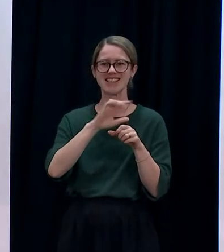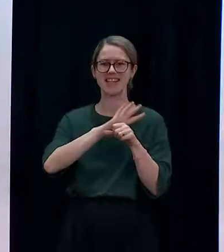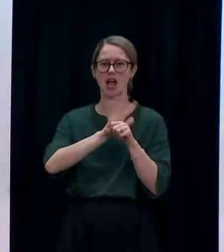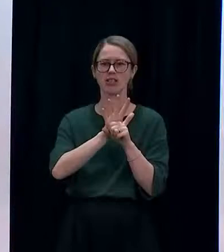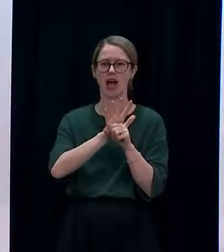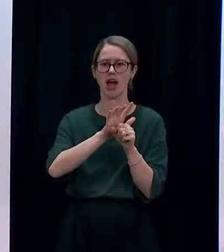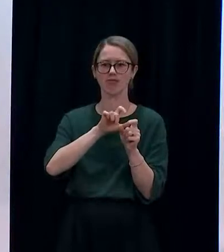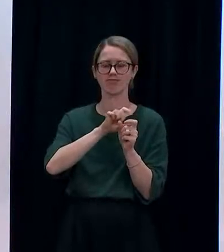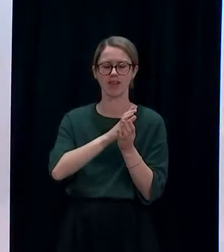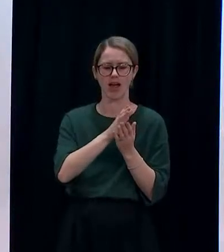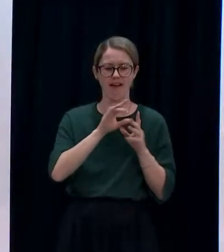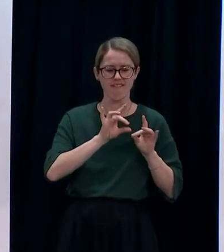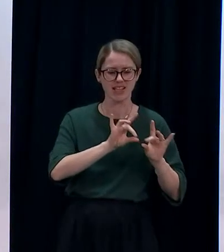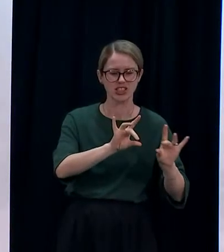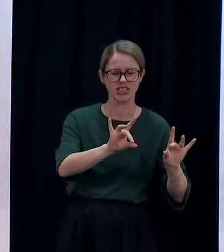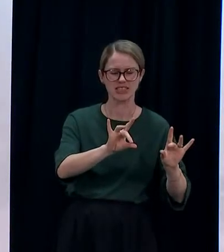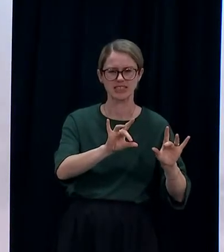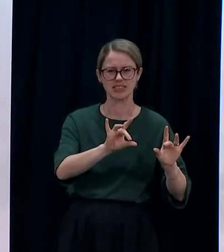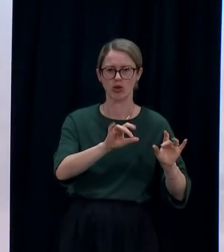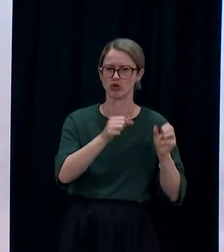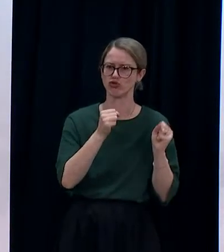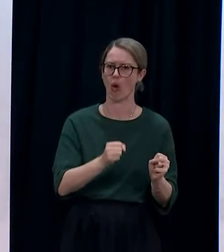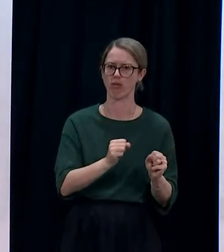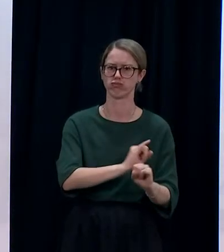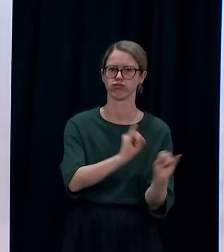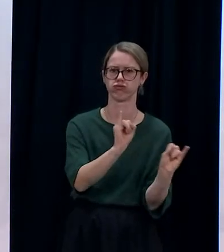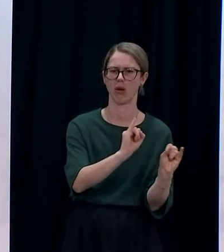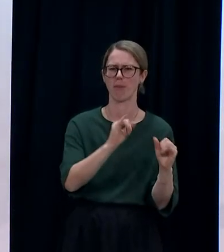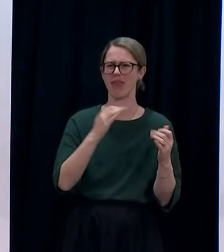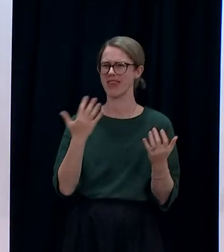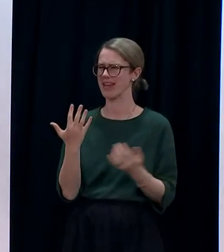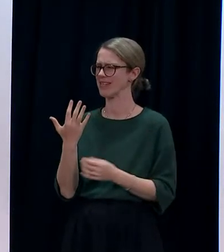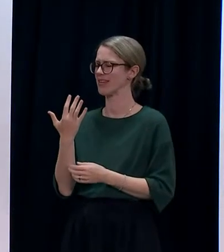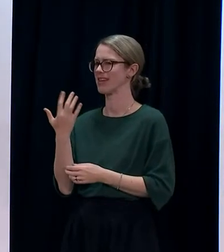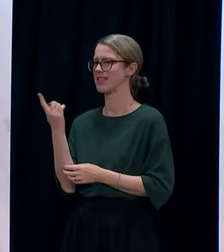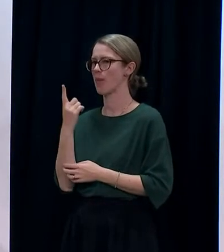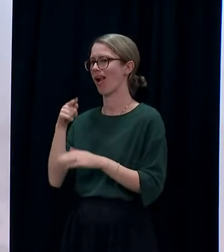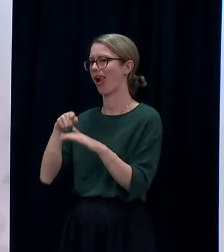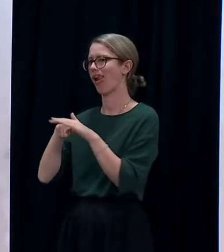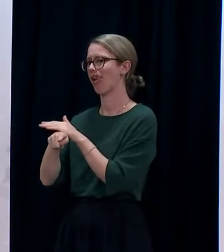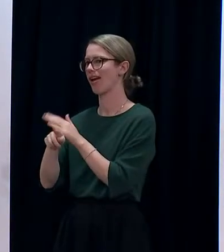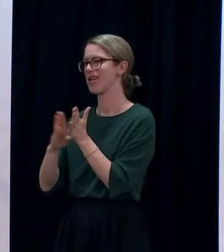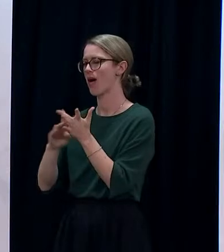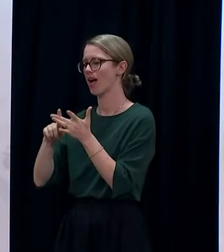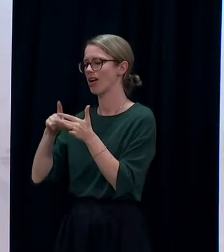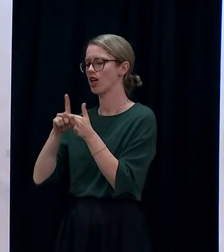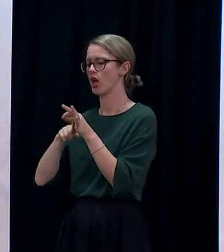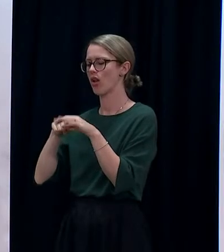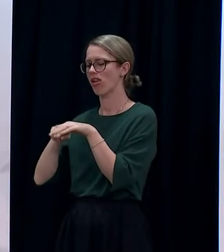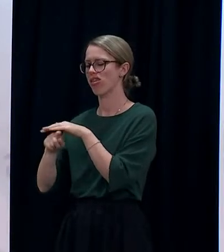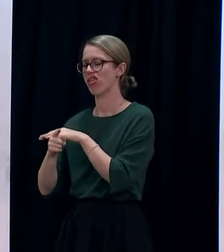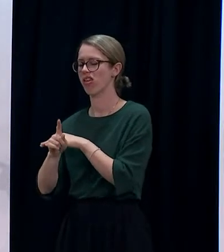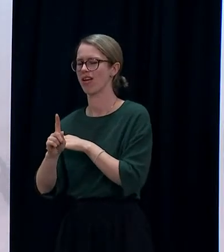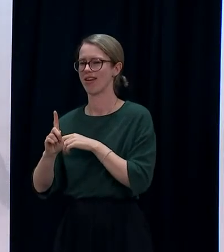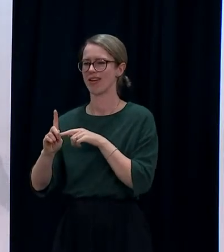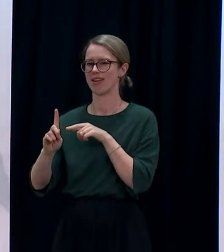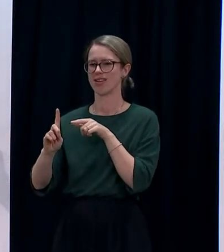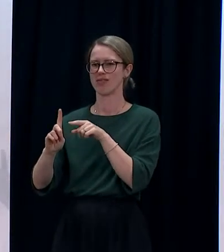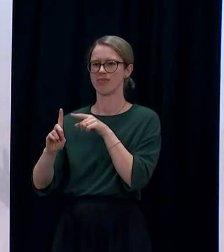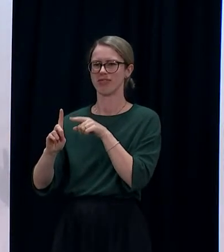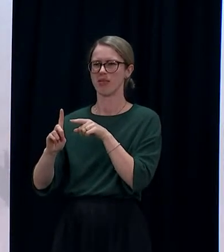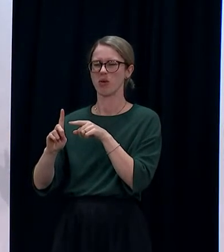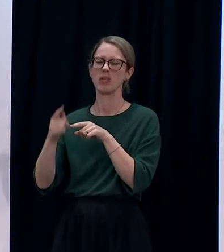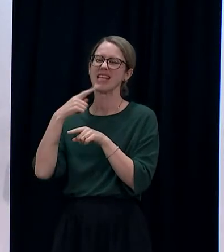contagious, and then to find out that someone escaped MIQ and then saying it's low risk to the public. Doesn't that just feed into the